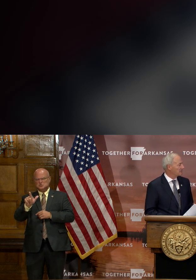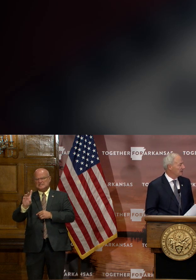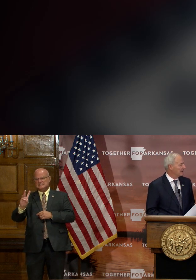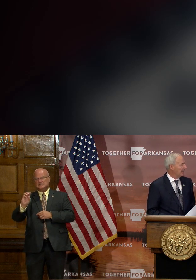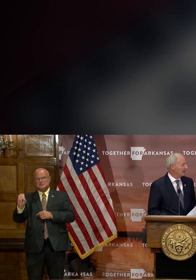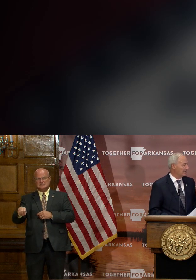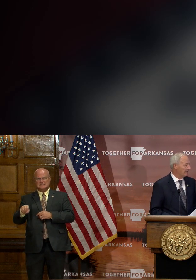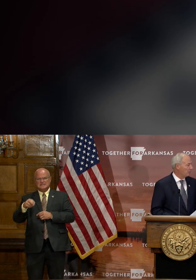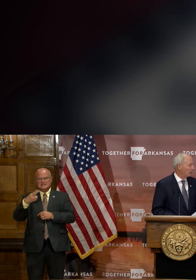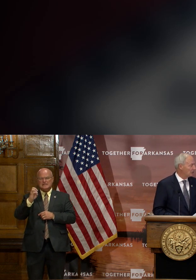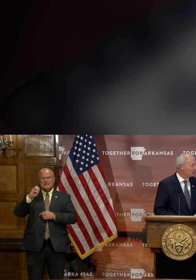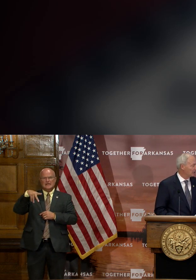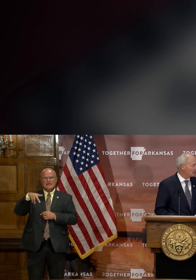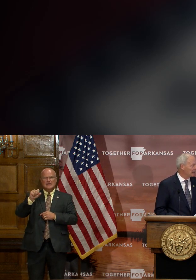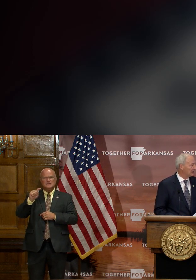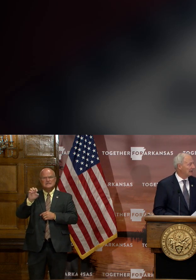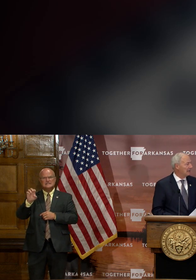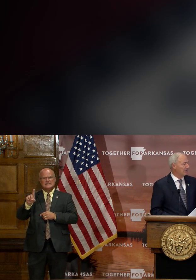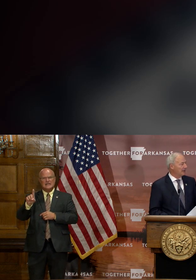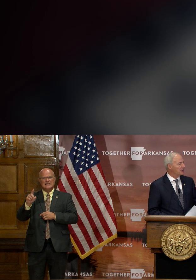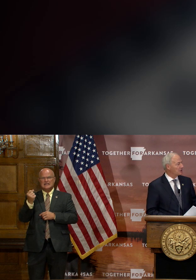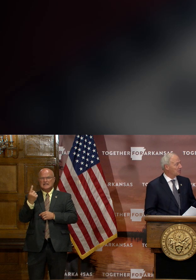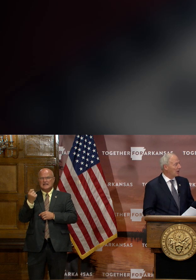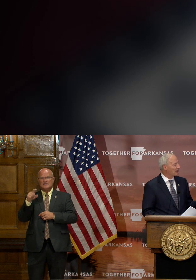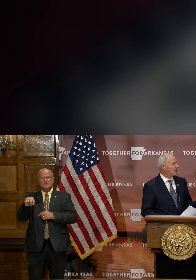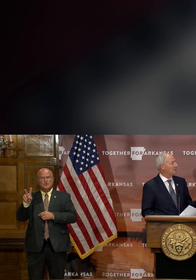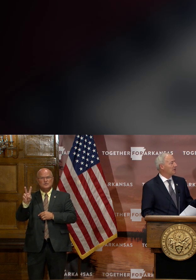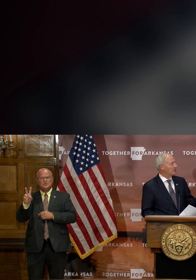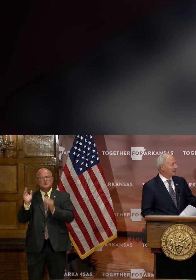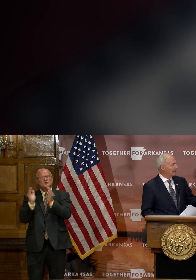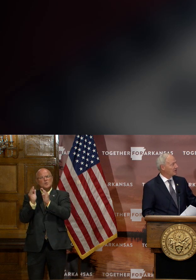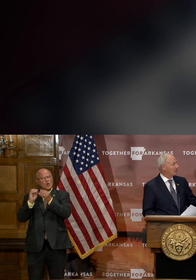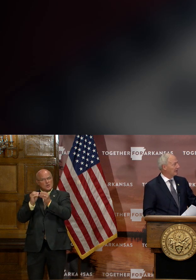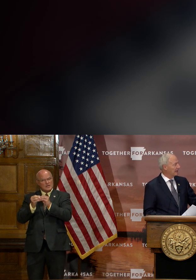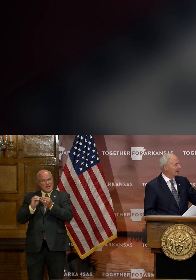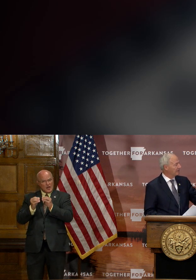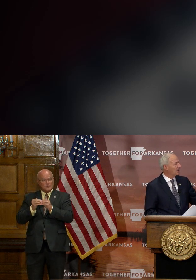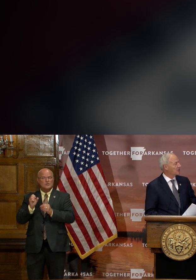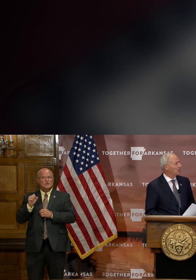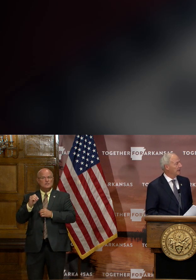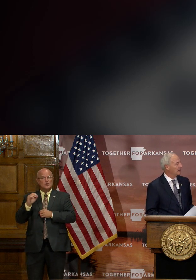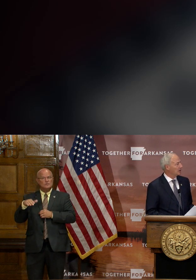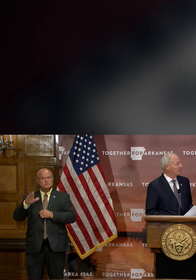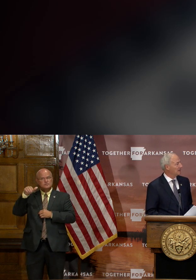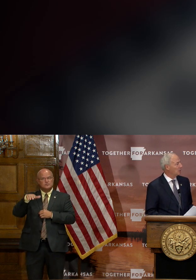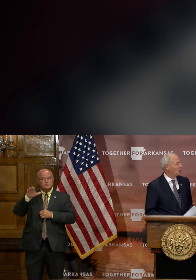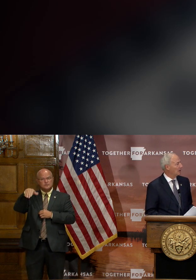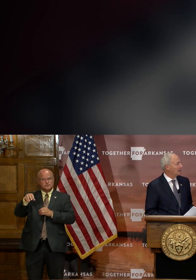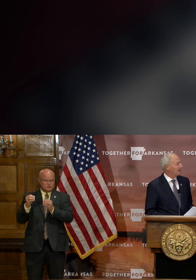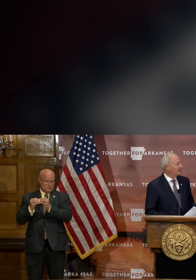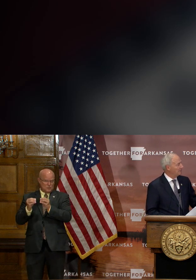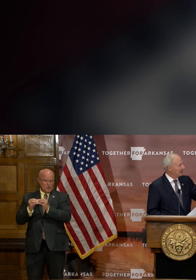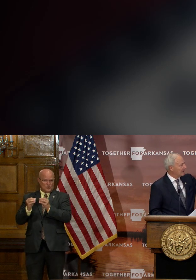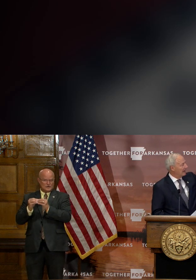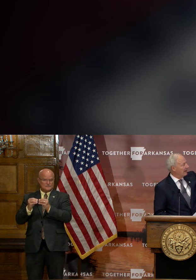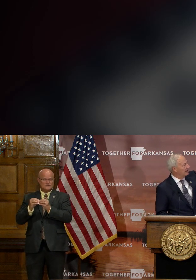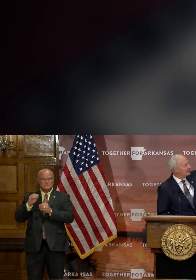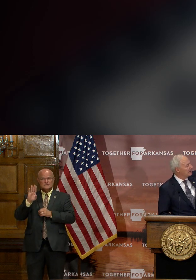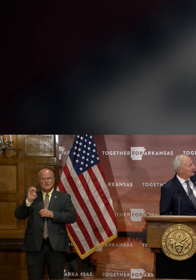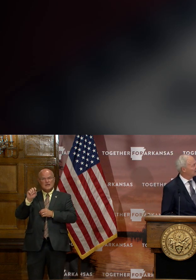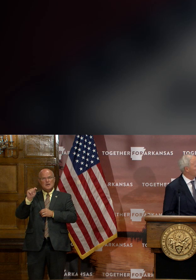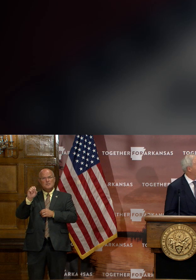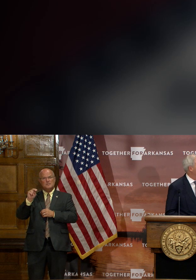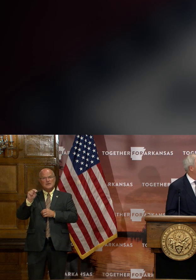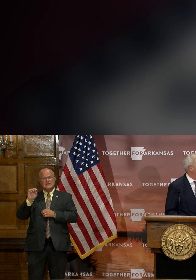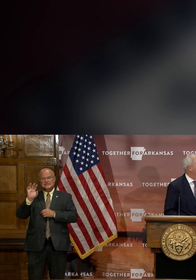there. Hempstead County, 11.2%. These are smaller numbers, and so it can fluctuate a little bit more. Benton County